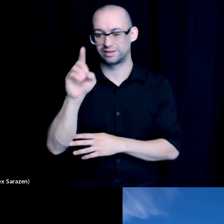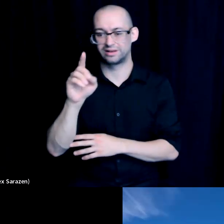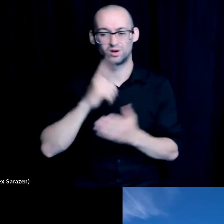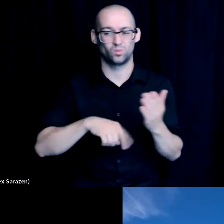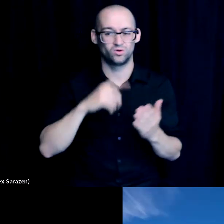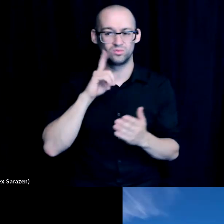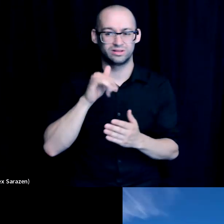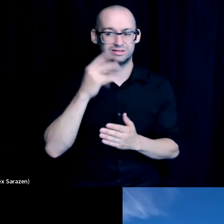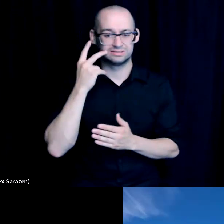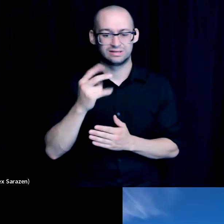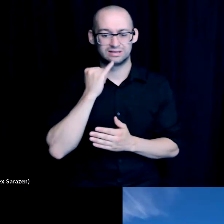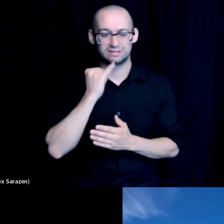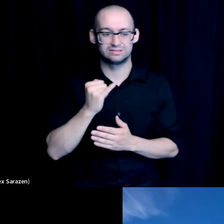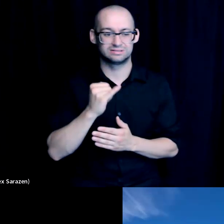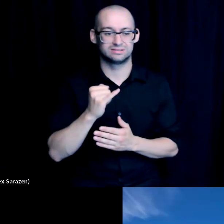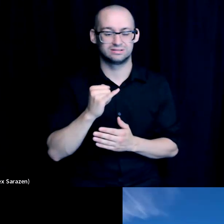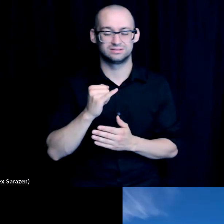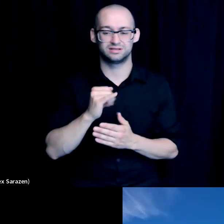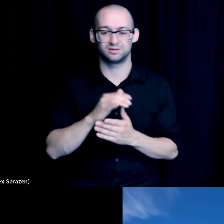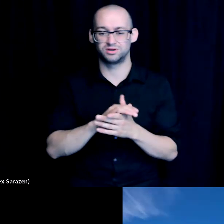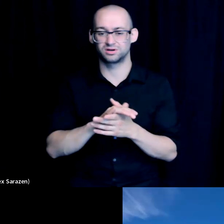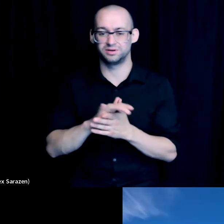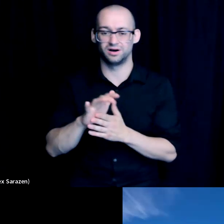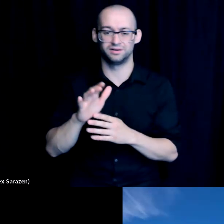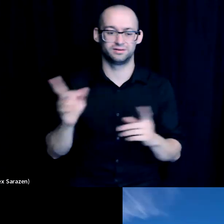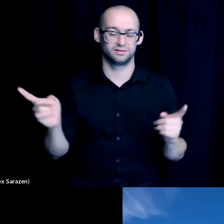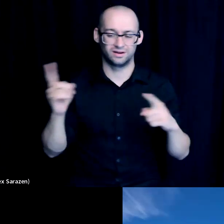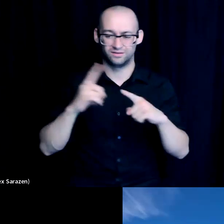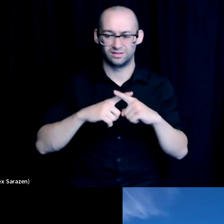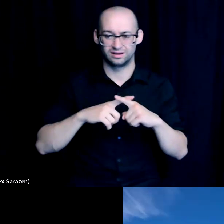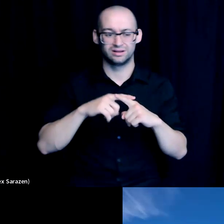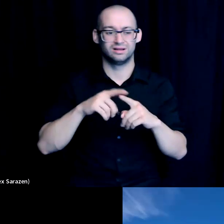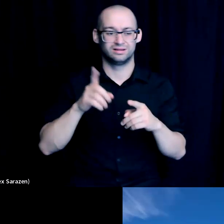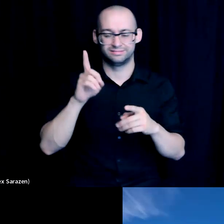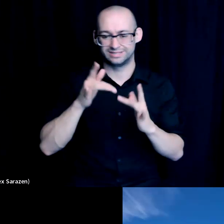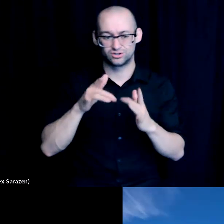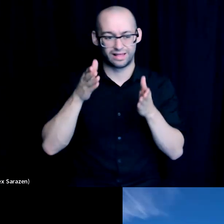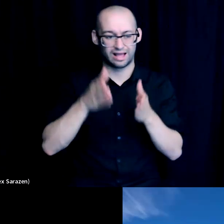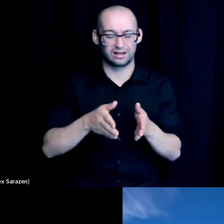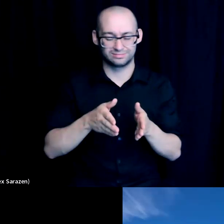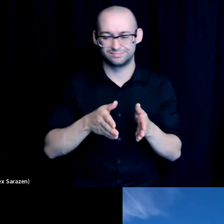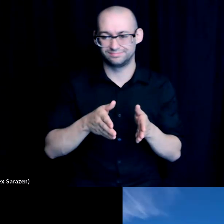seeing here is this confluence of the different components of the digital equity planning process where